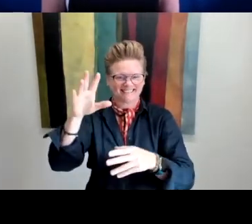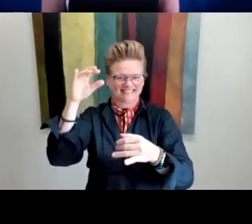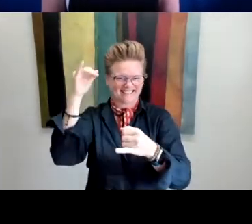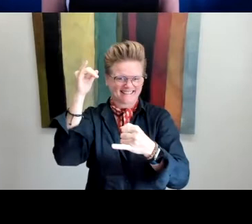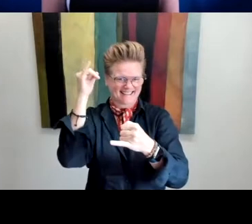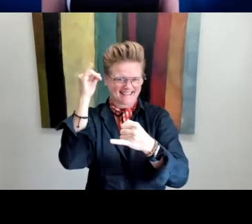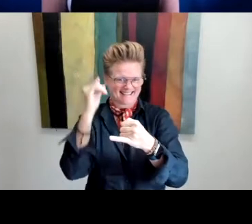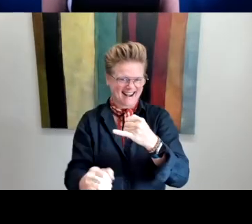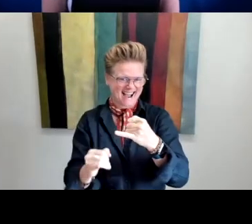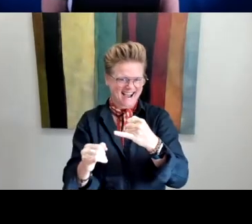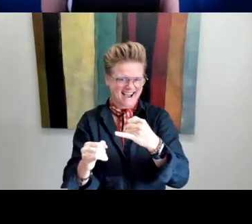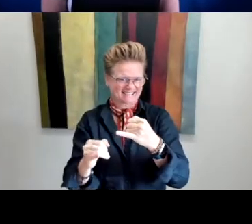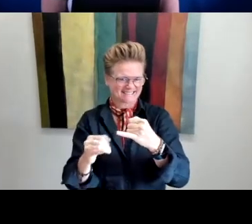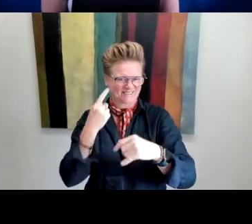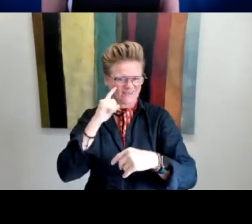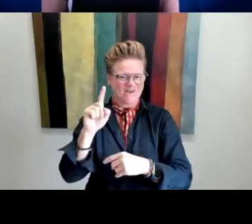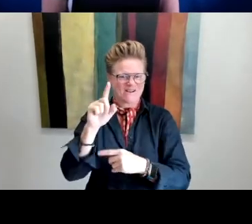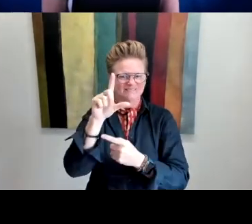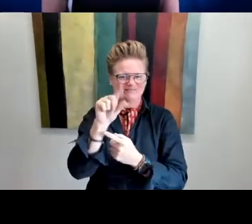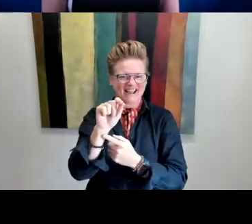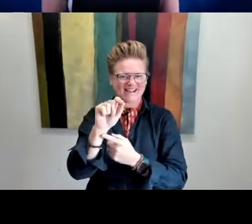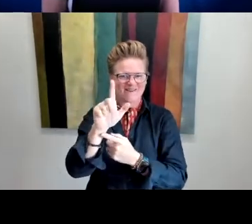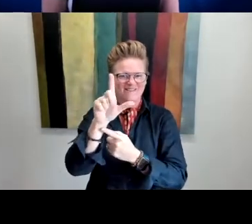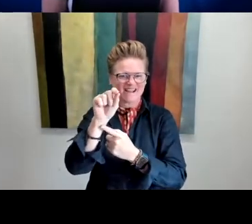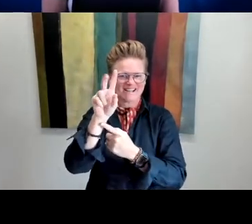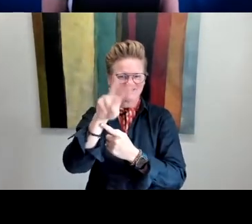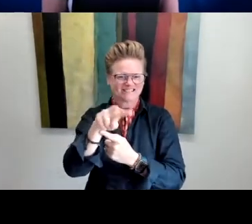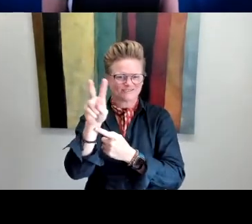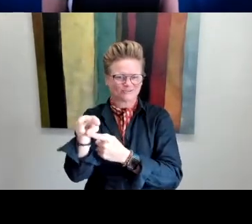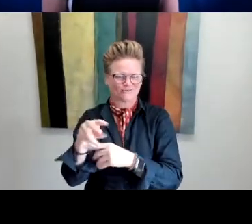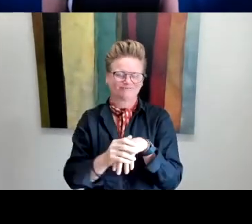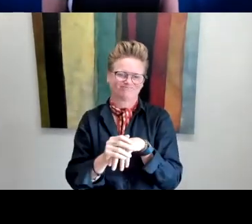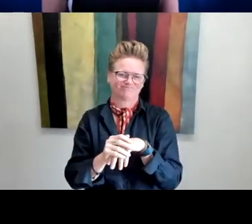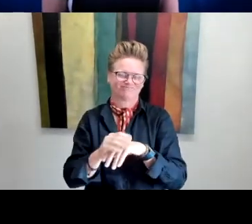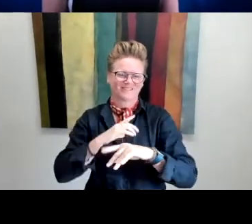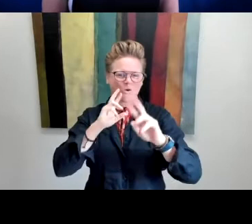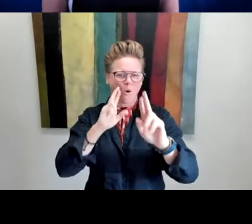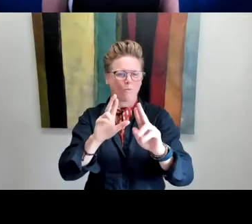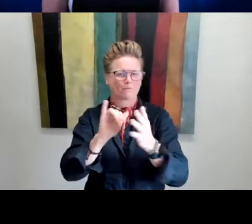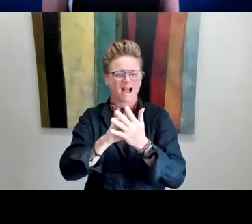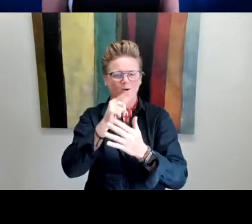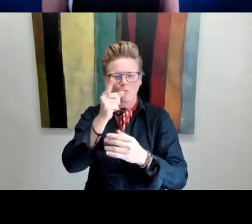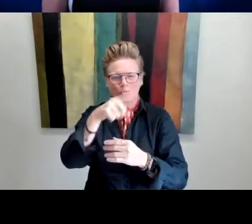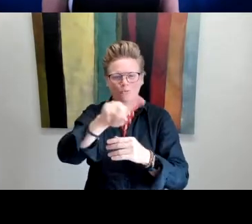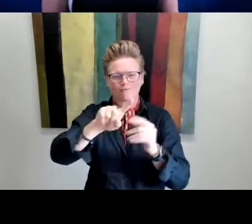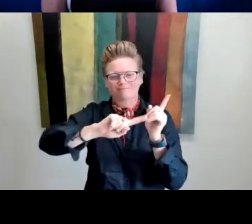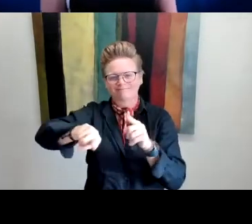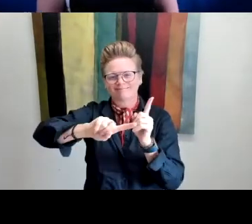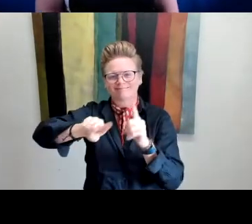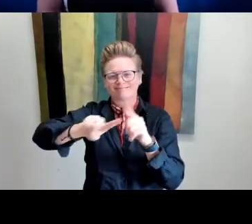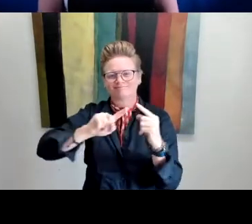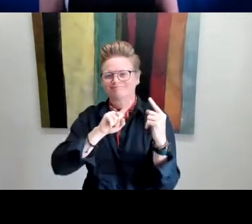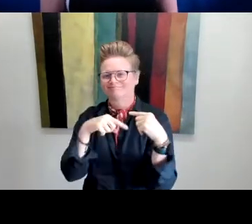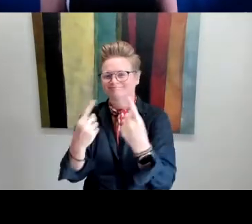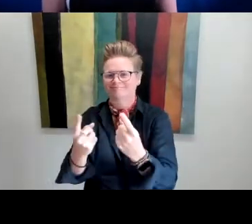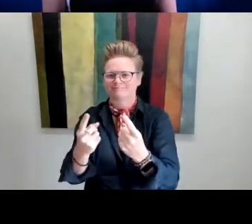webinar series. This is the last one for 2022. We're hoping